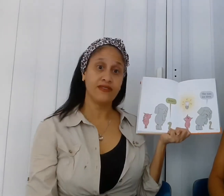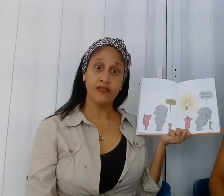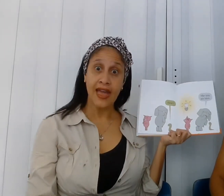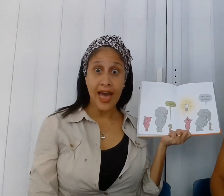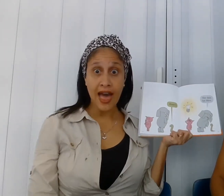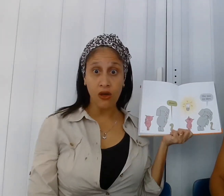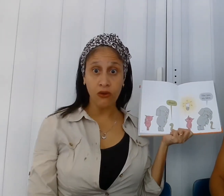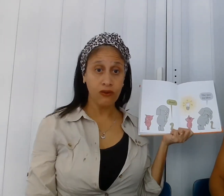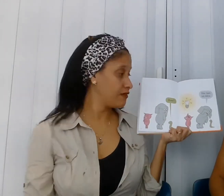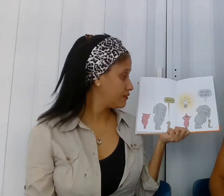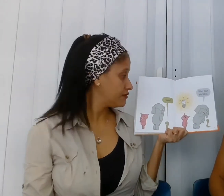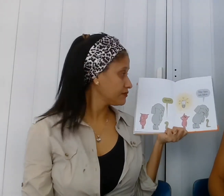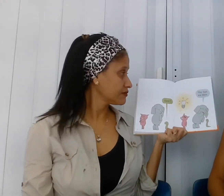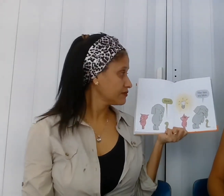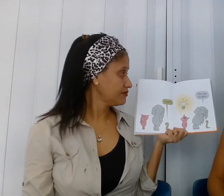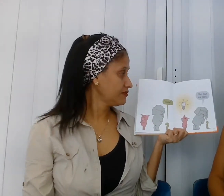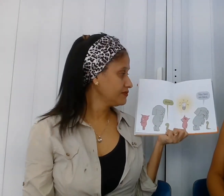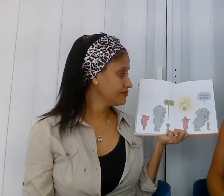How?